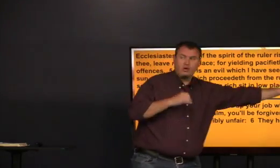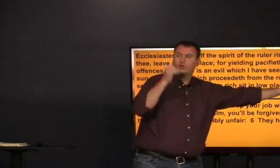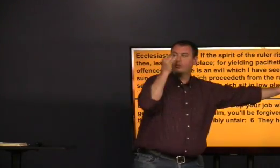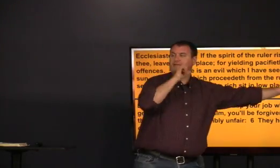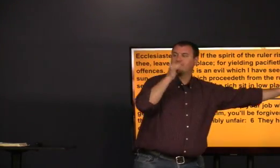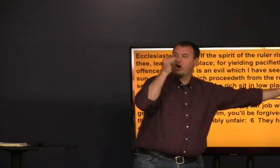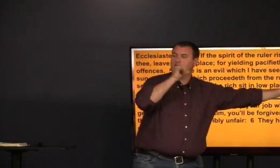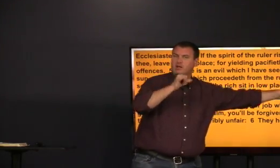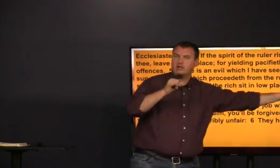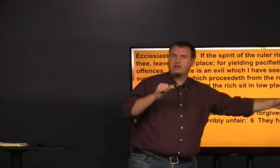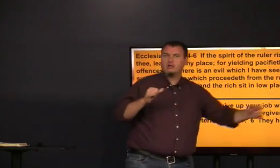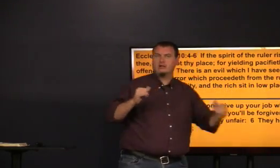when folly